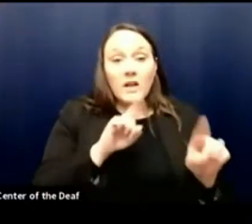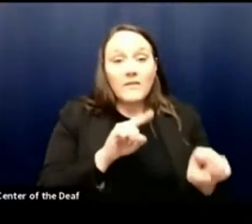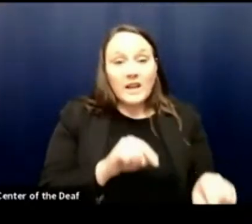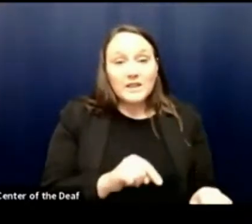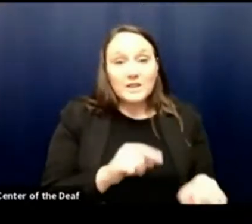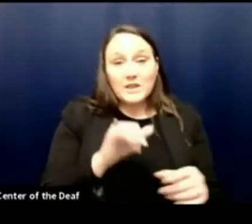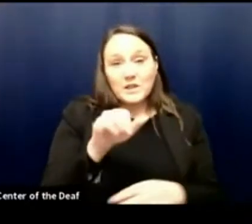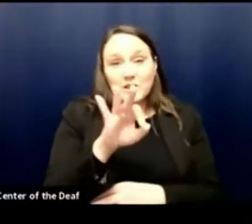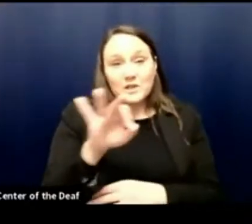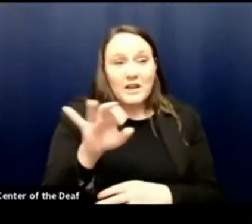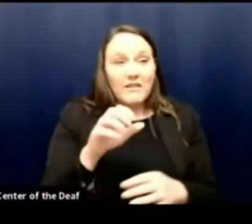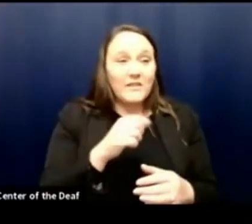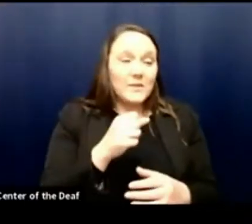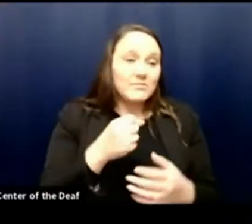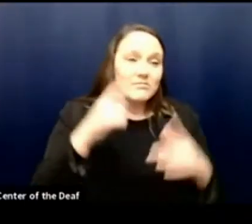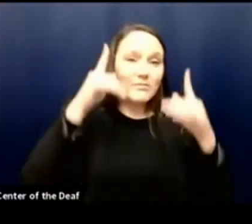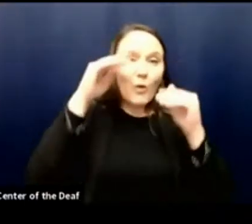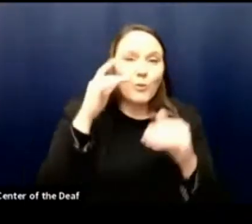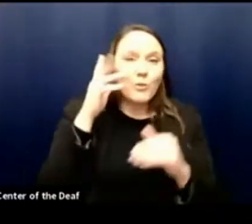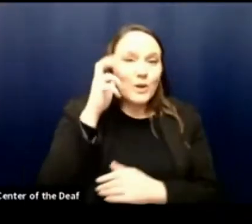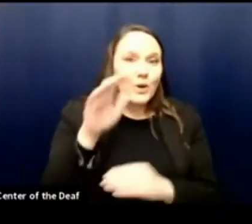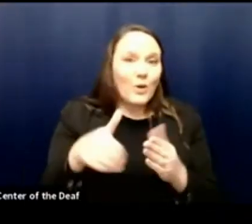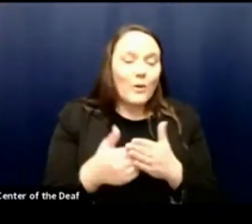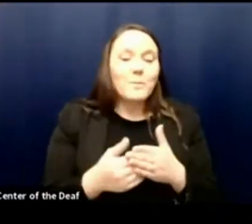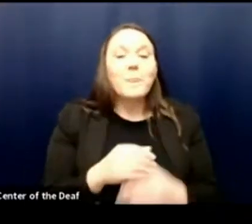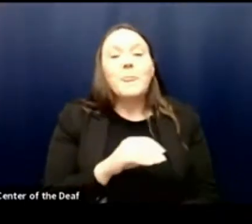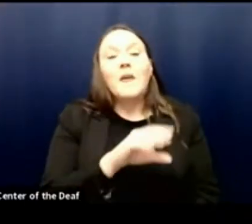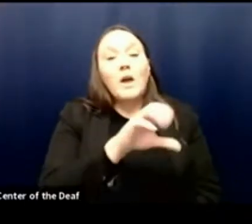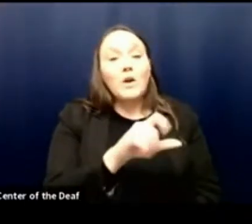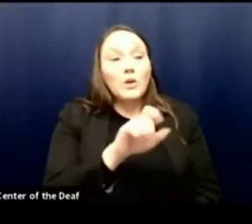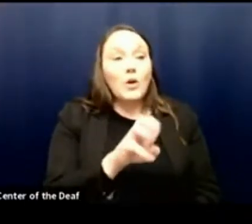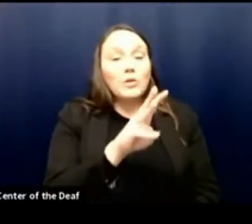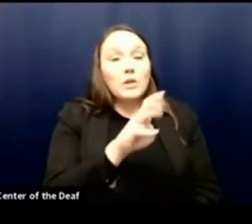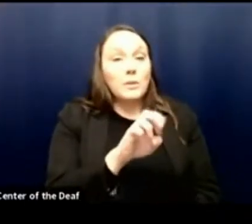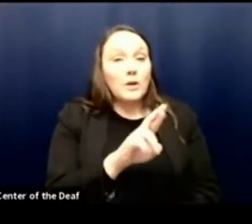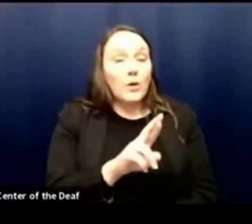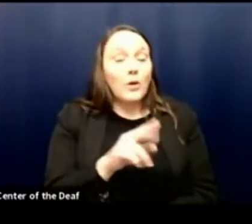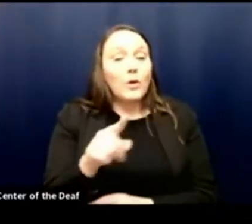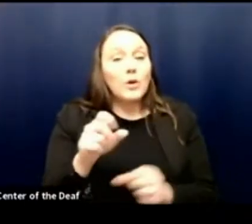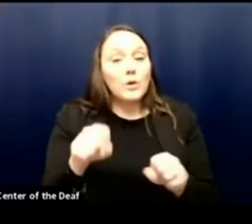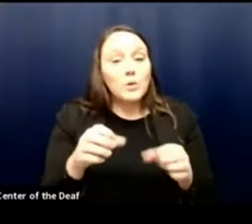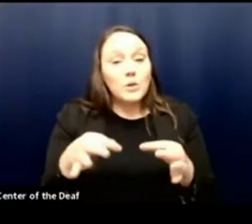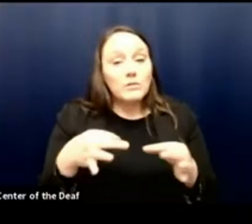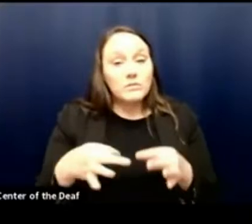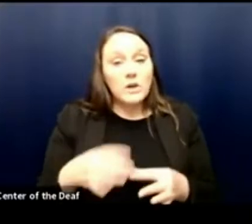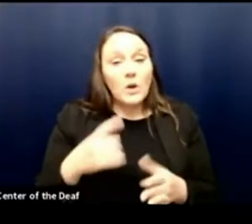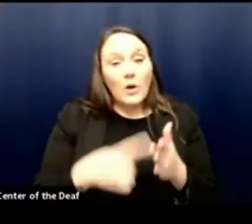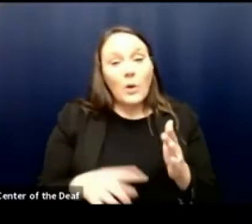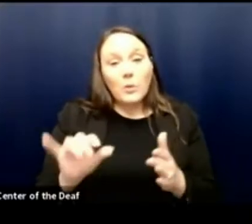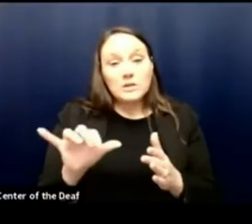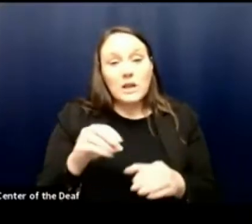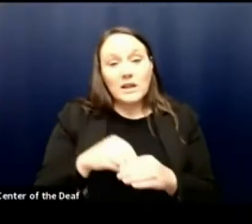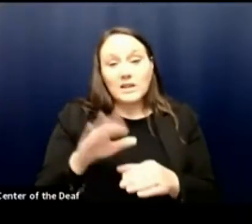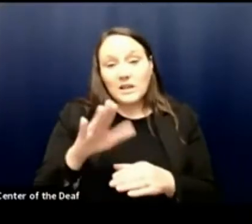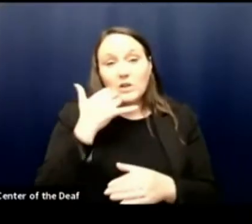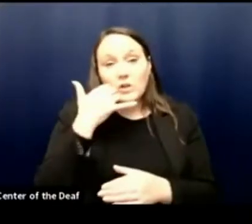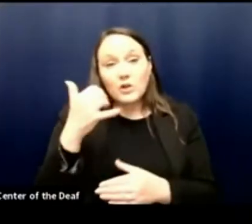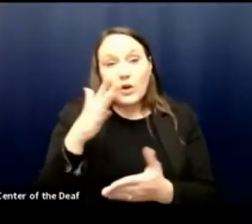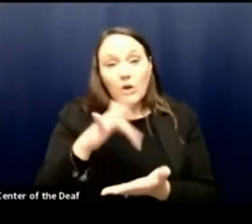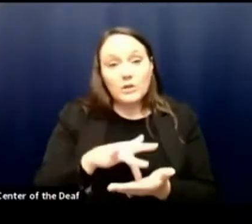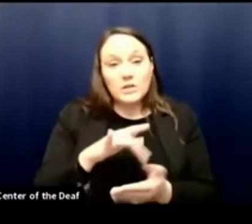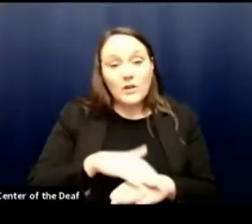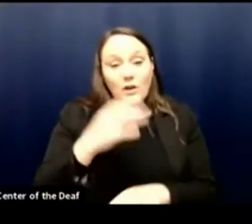hear all of that. From Cole with WBIR, can you give us some description of what it was like in your call center on